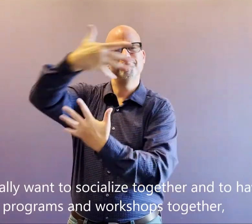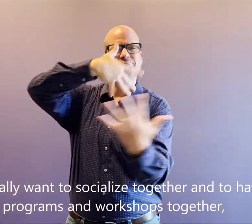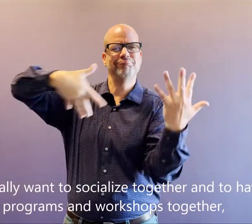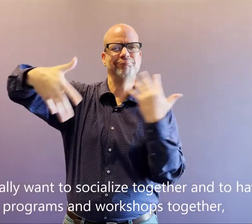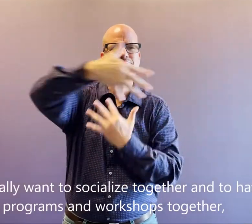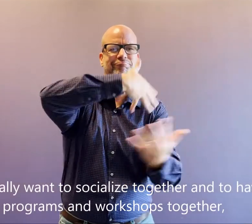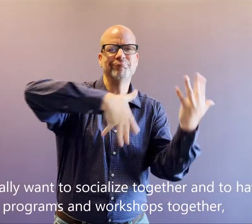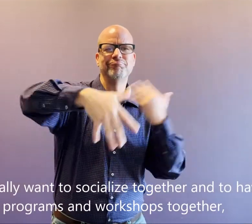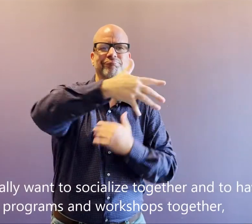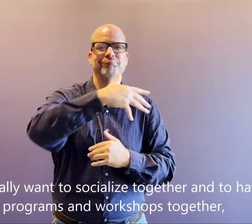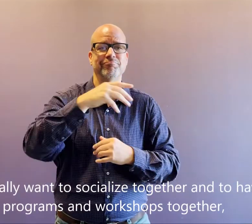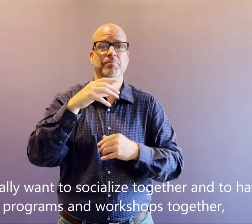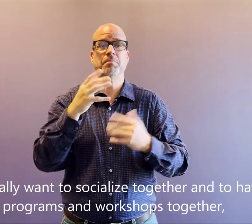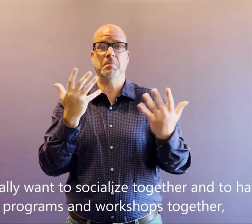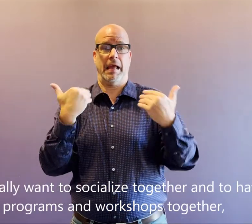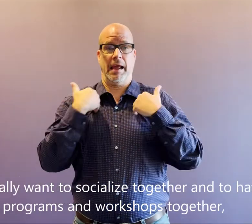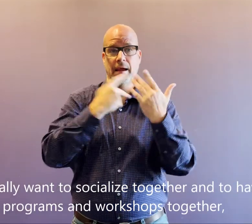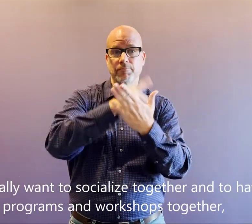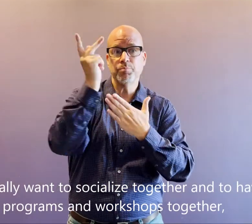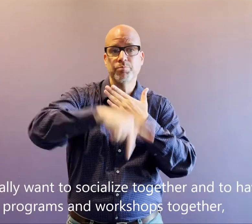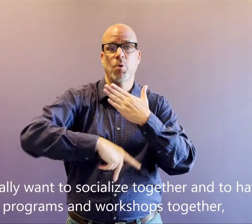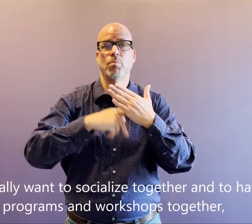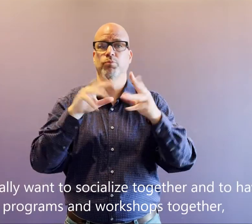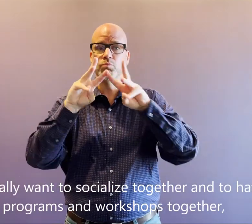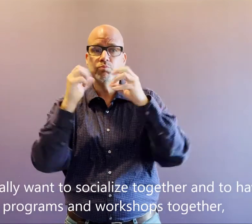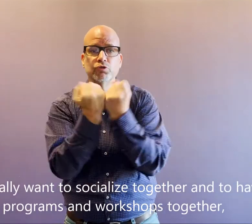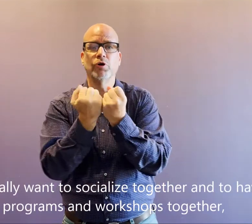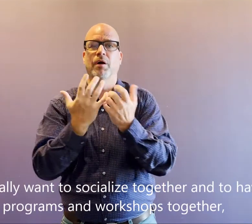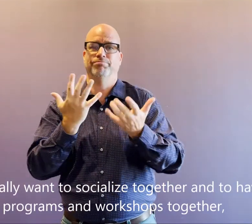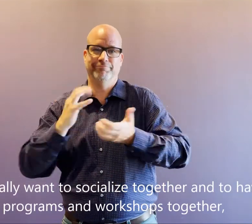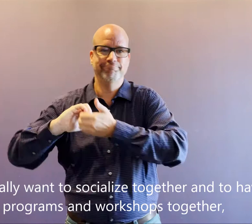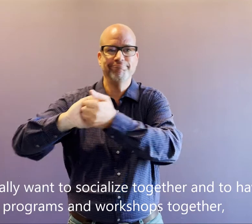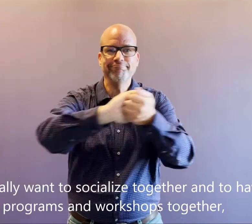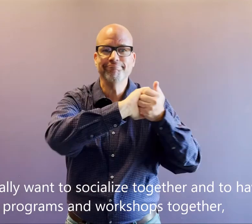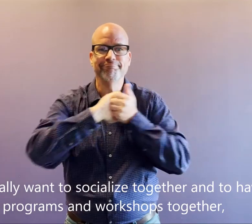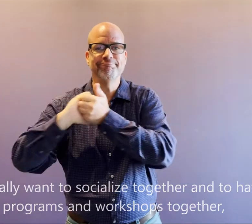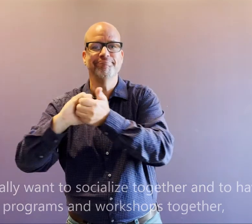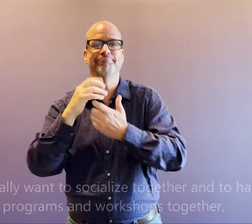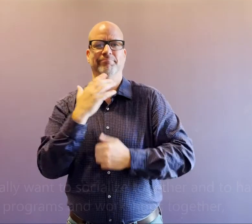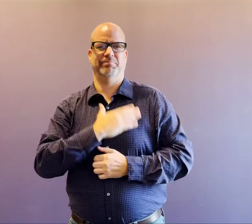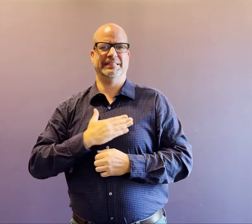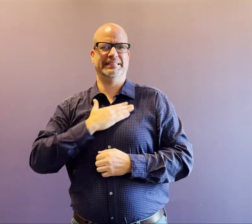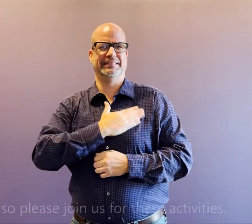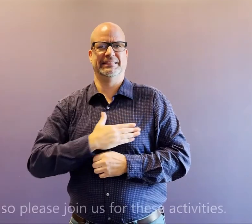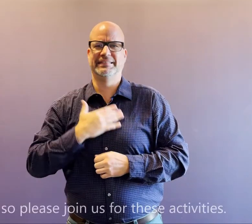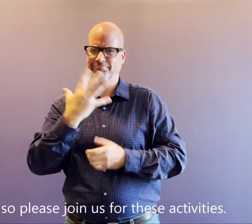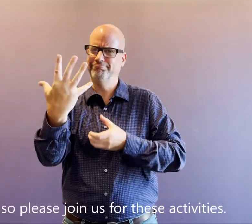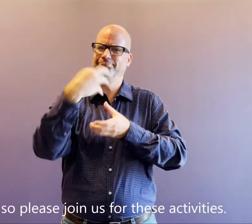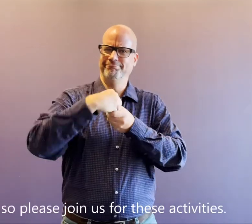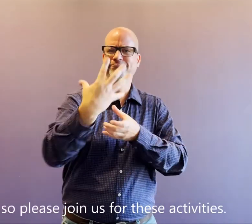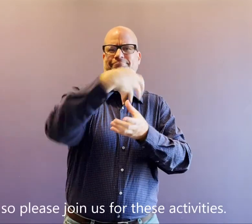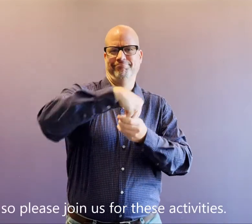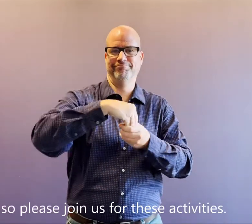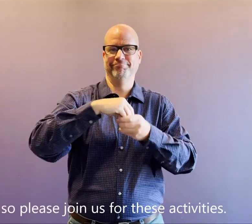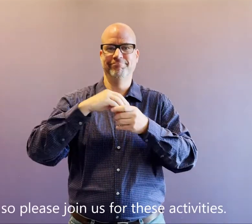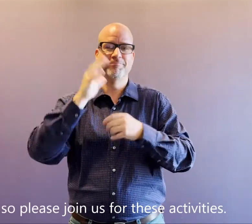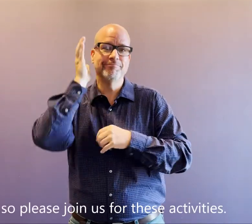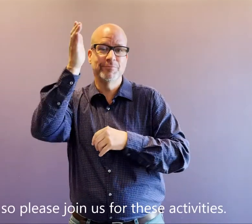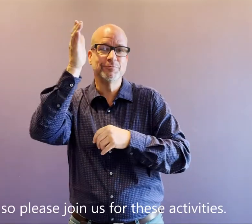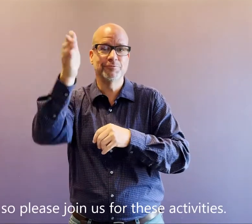activities as these are safest for everyone. We really want to socialize together and have programs and